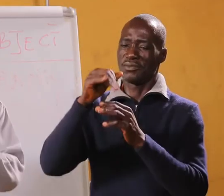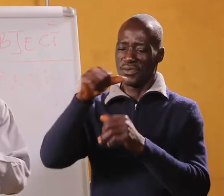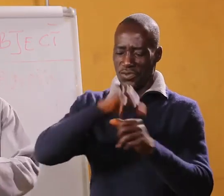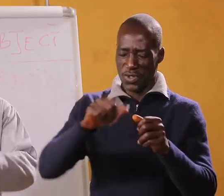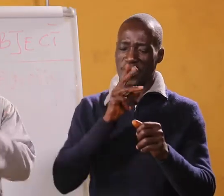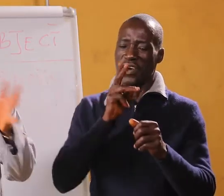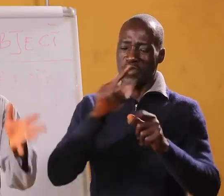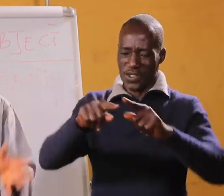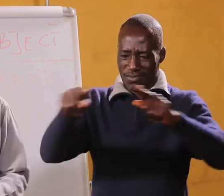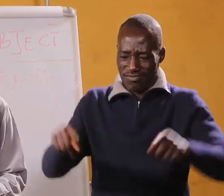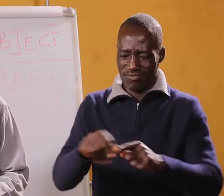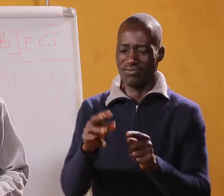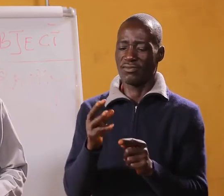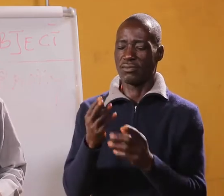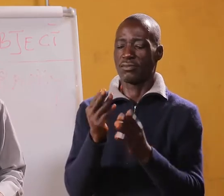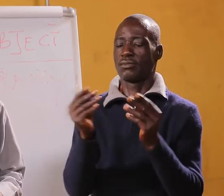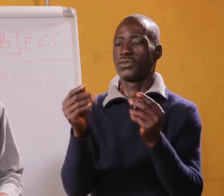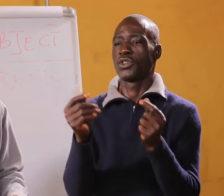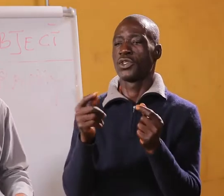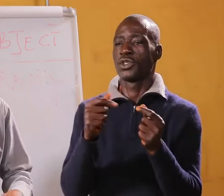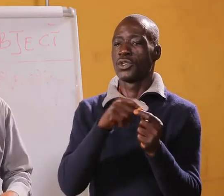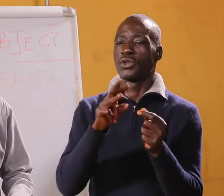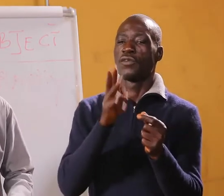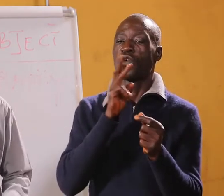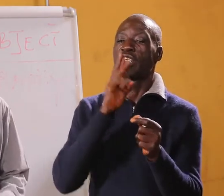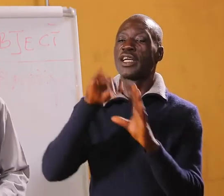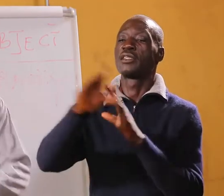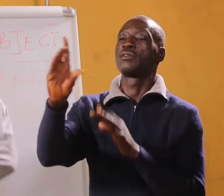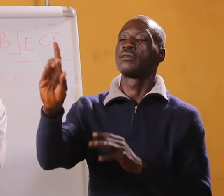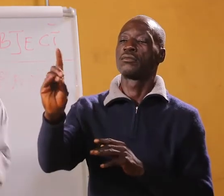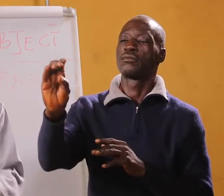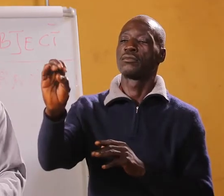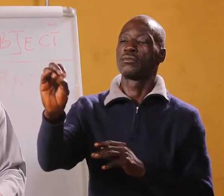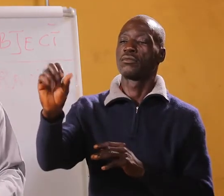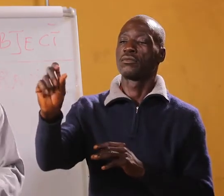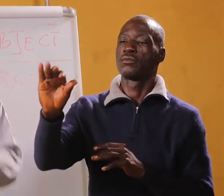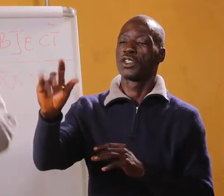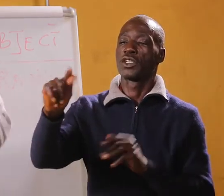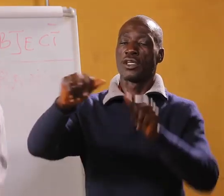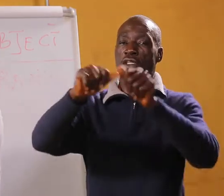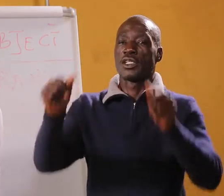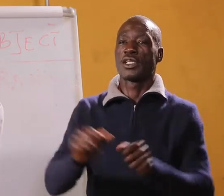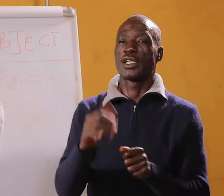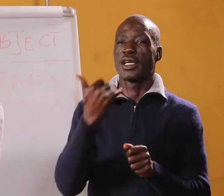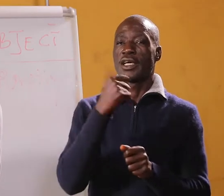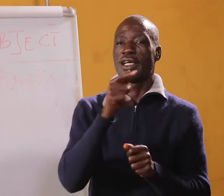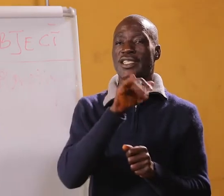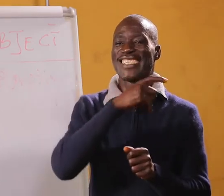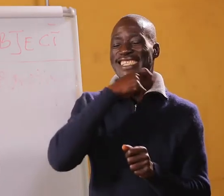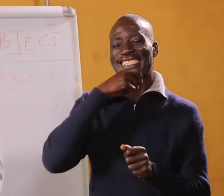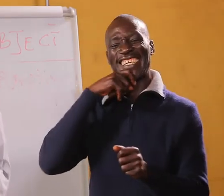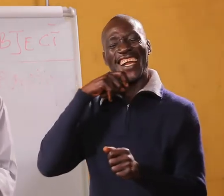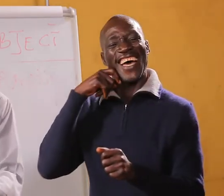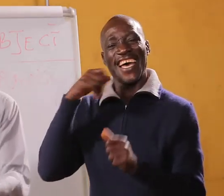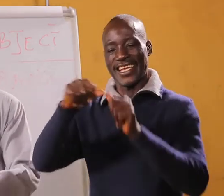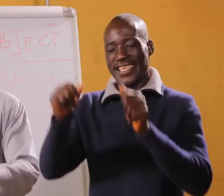is water that is very common. You find in the desert area, you find the water springing up from the